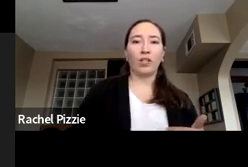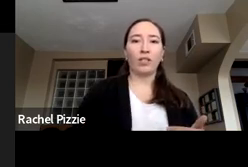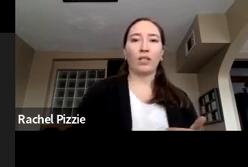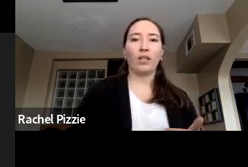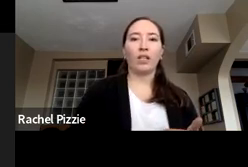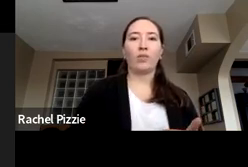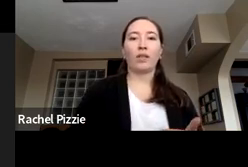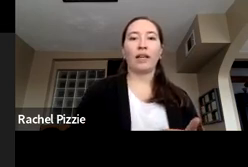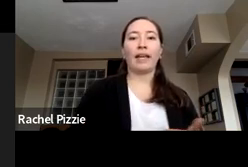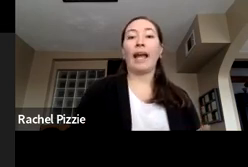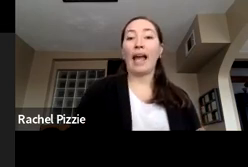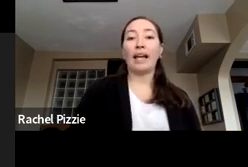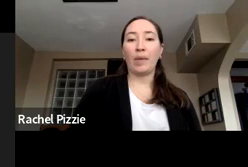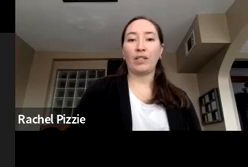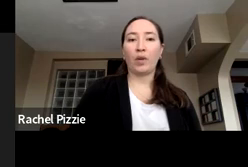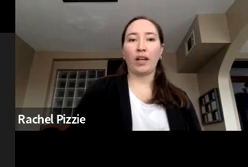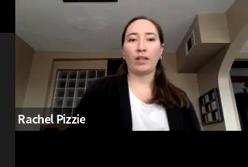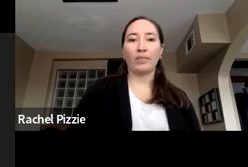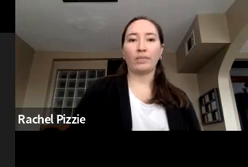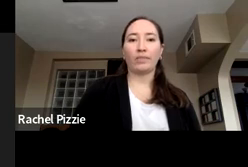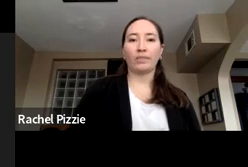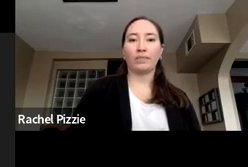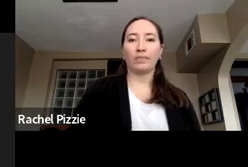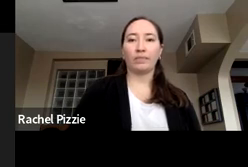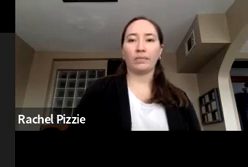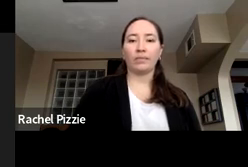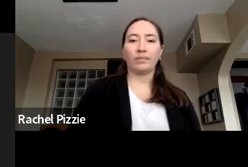different pages, you would click Add a Page Break.